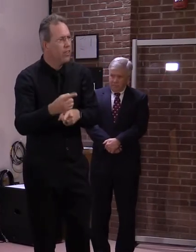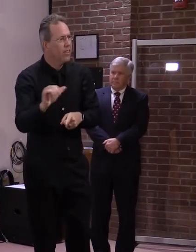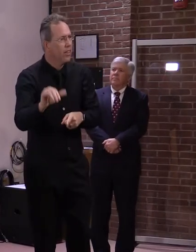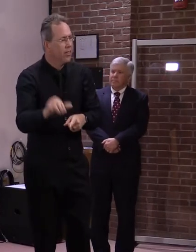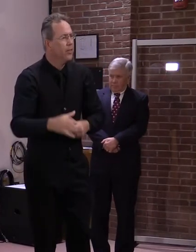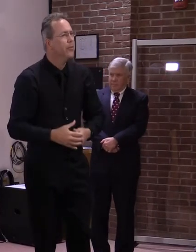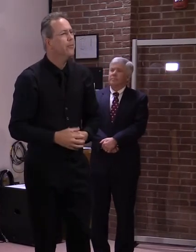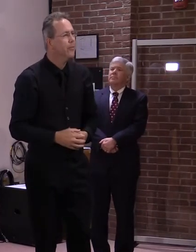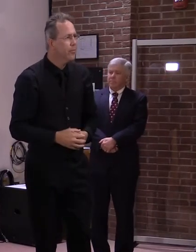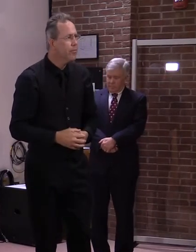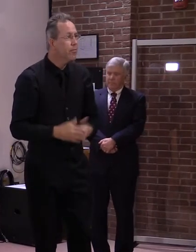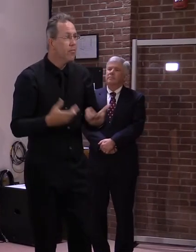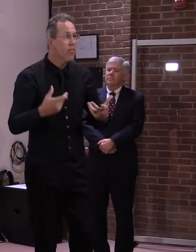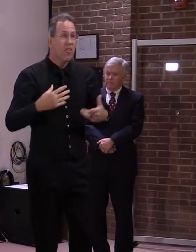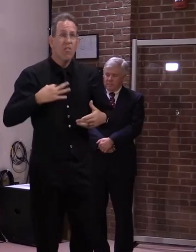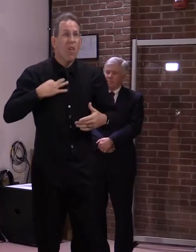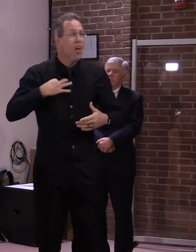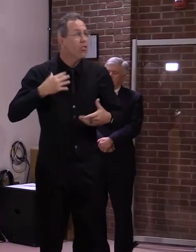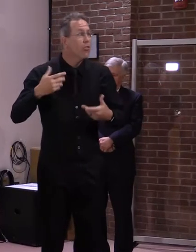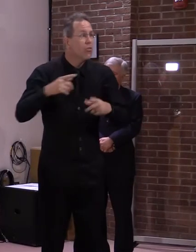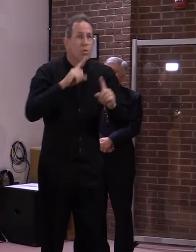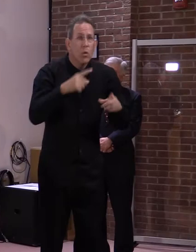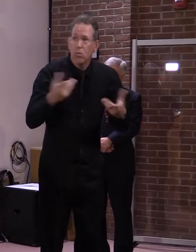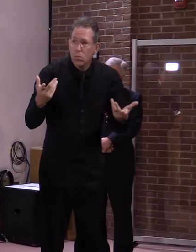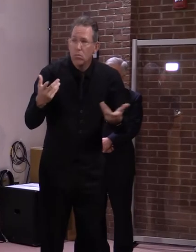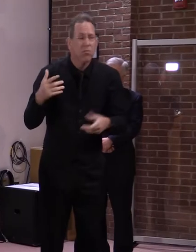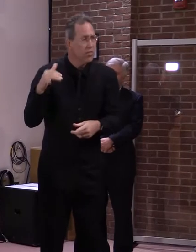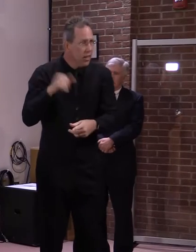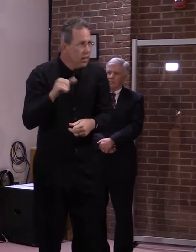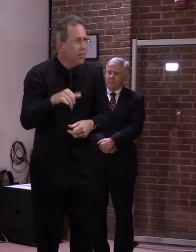Yeah, guidelines and voluntary. Correct.